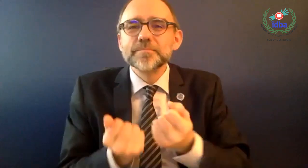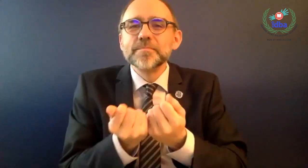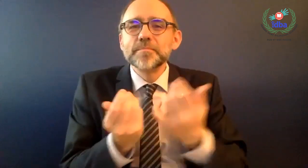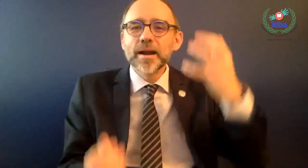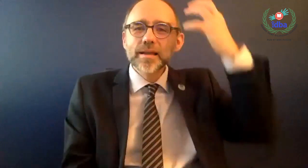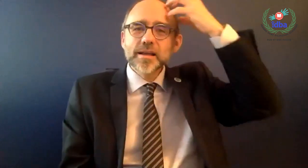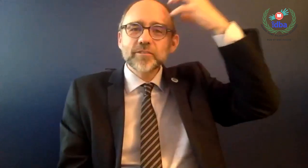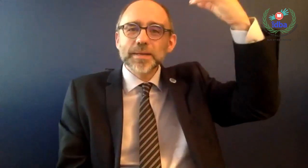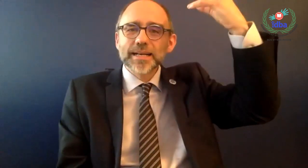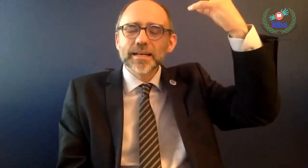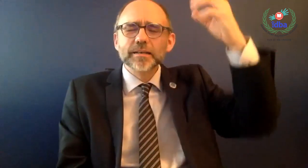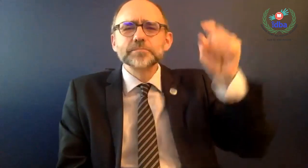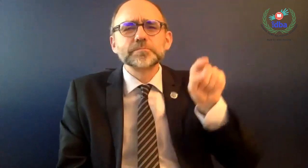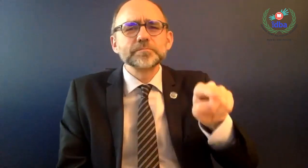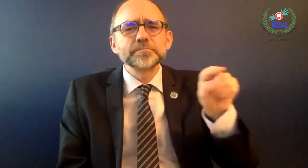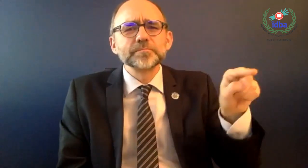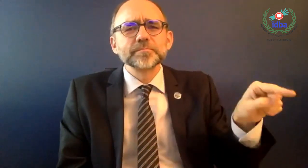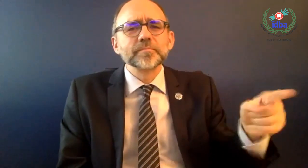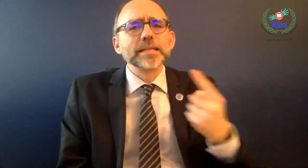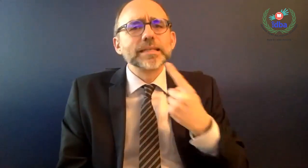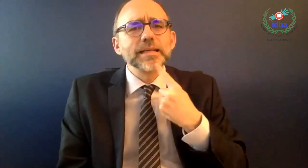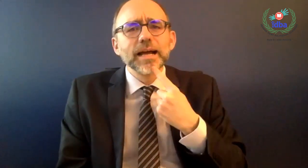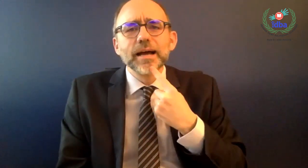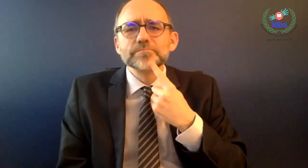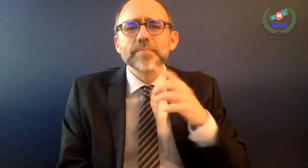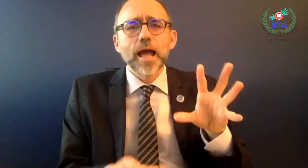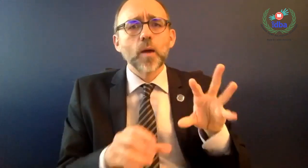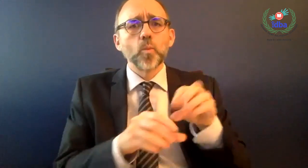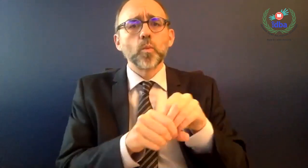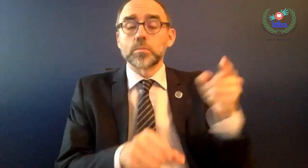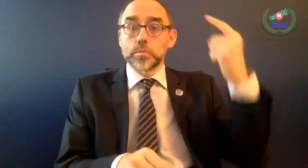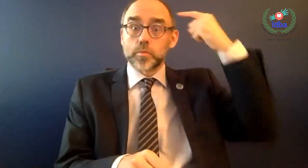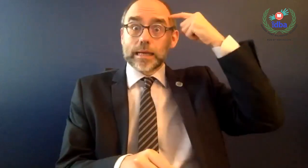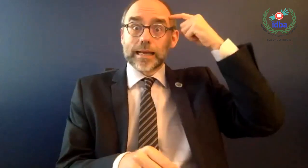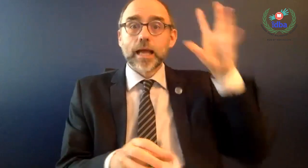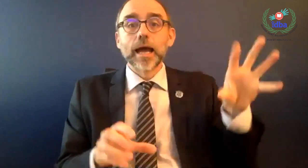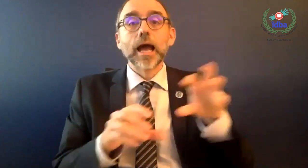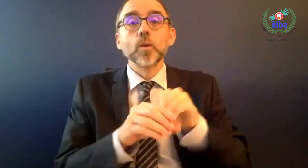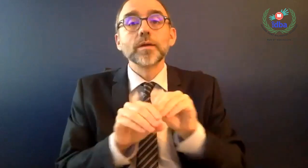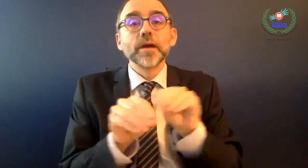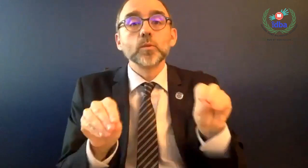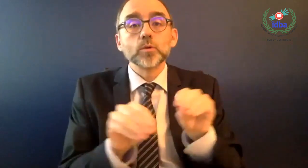and right inclusion. But many times the government, they say that inclusion